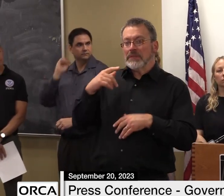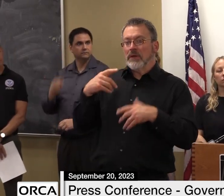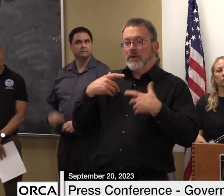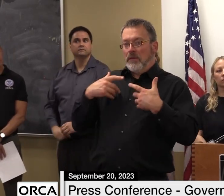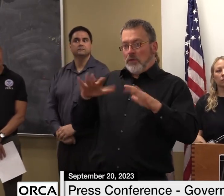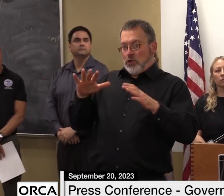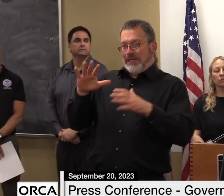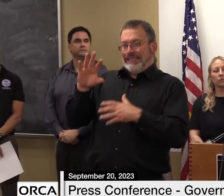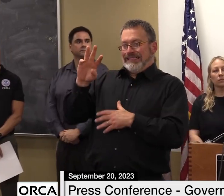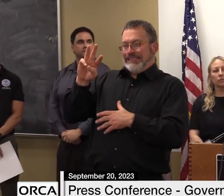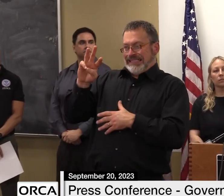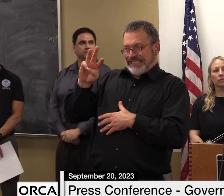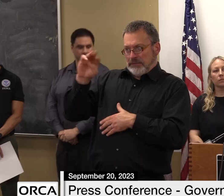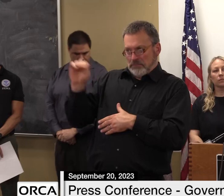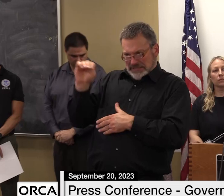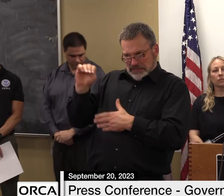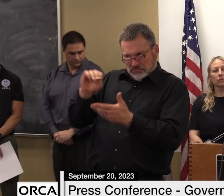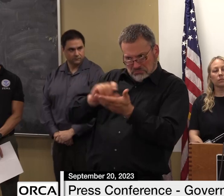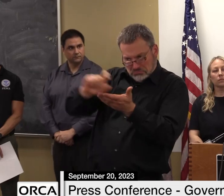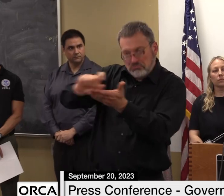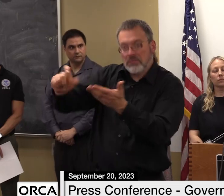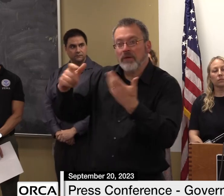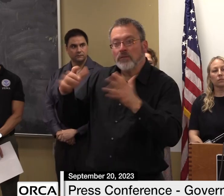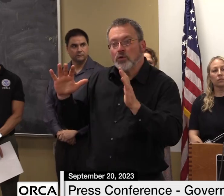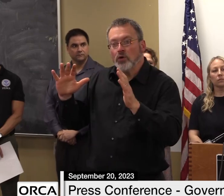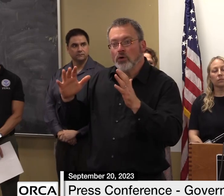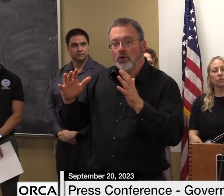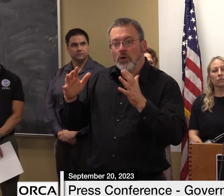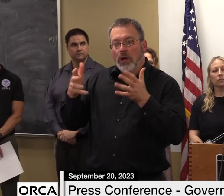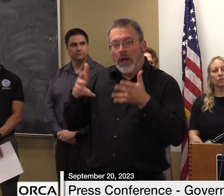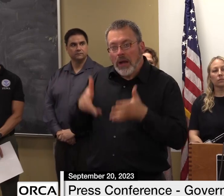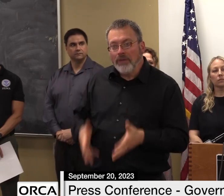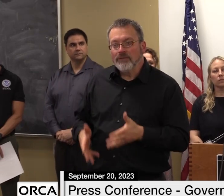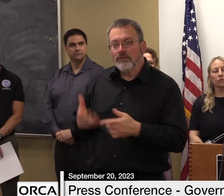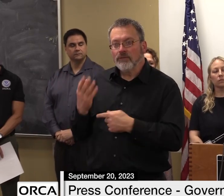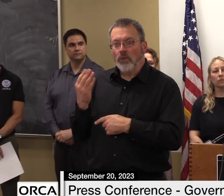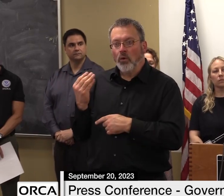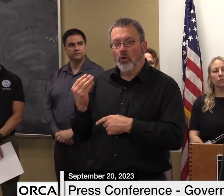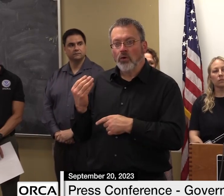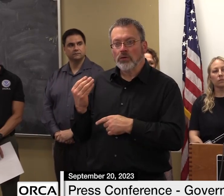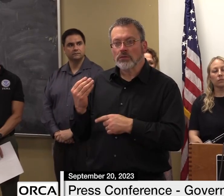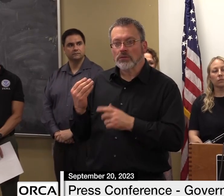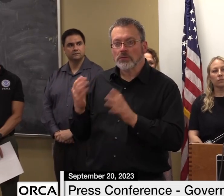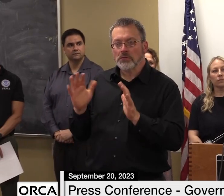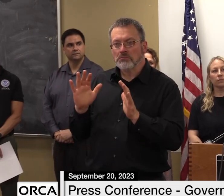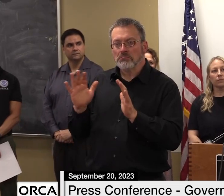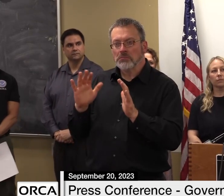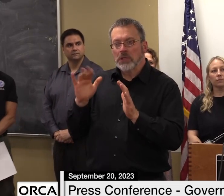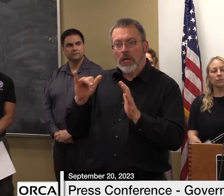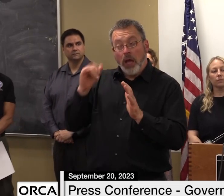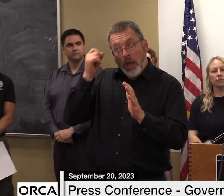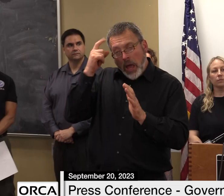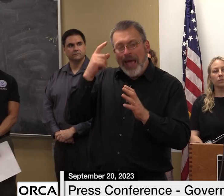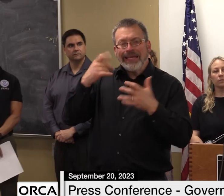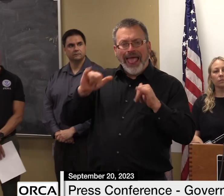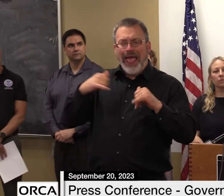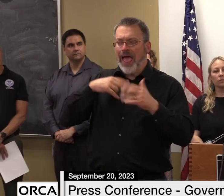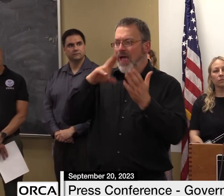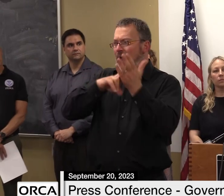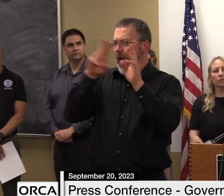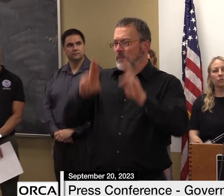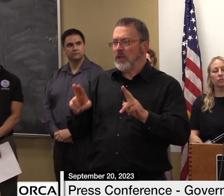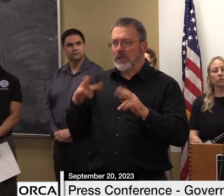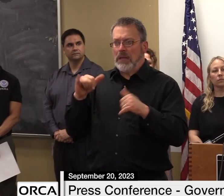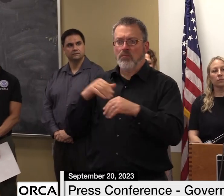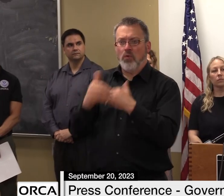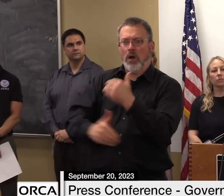far, but we will have there's some applications in process, so we estimate that there is